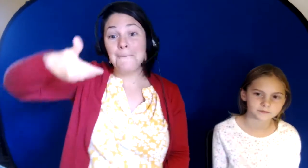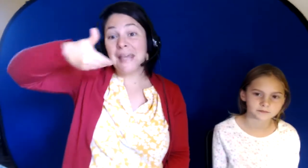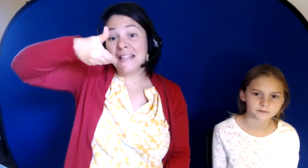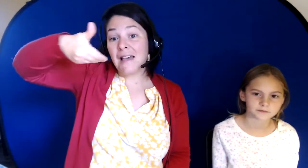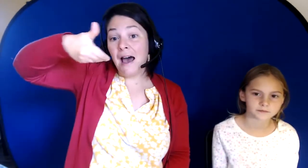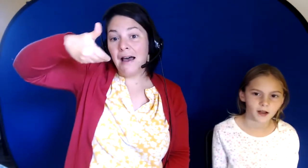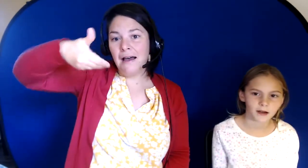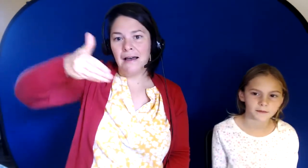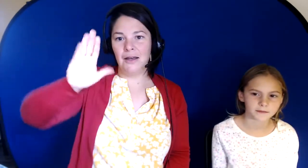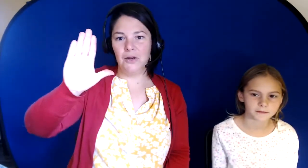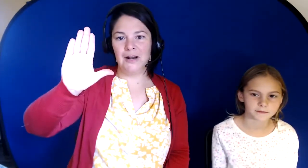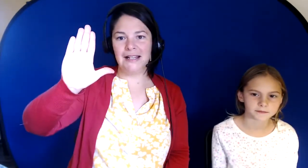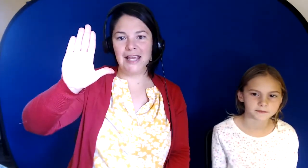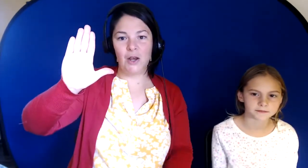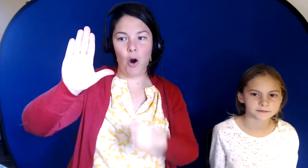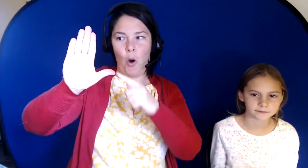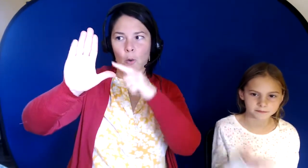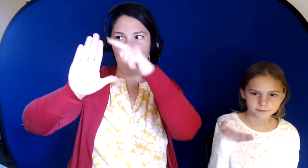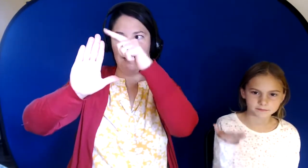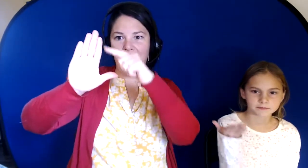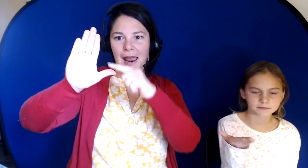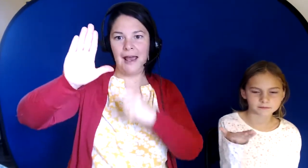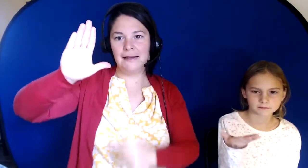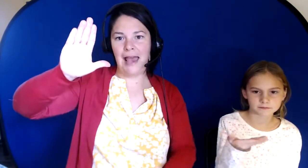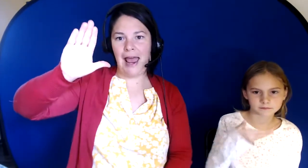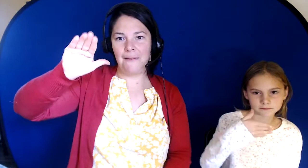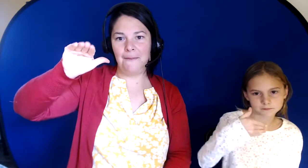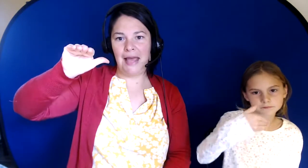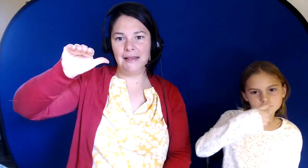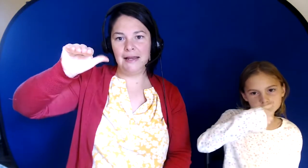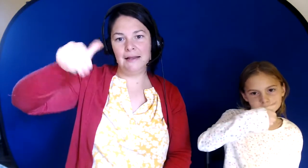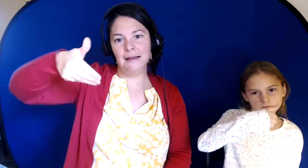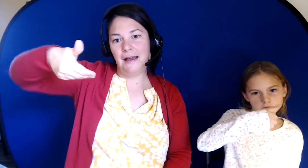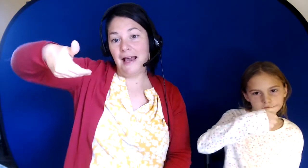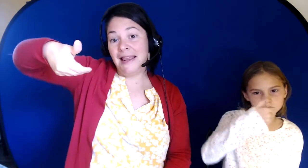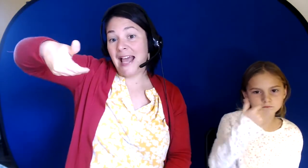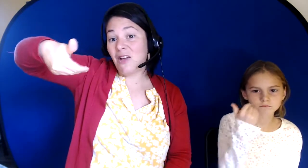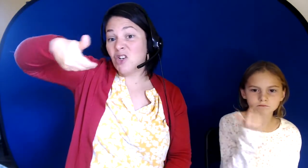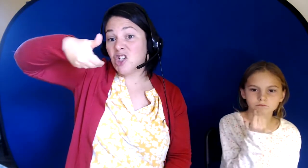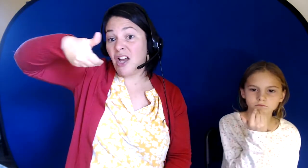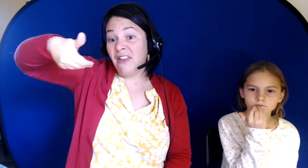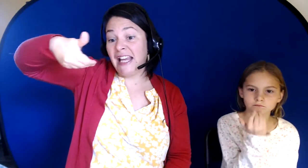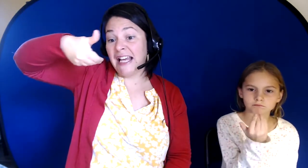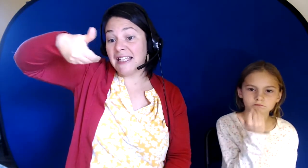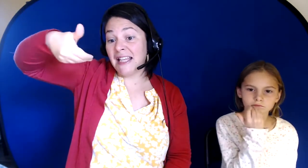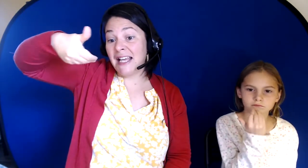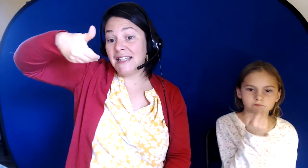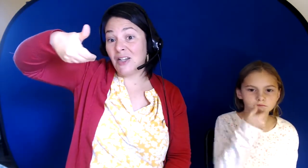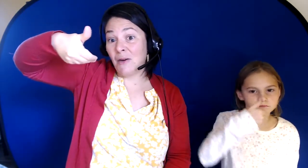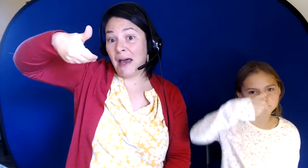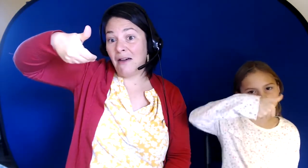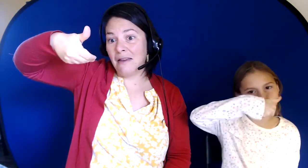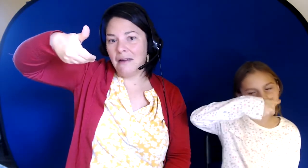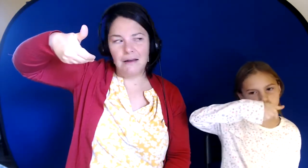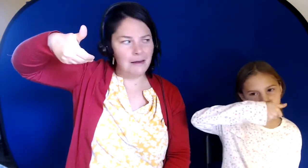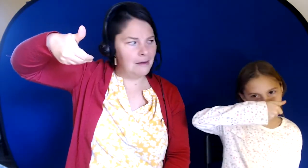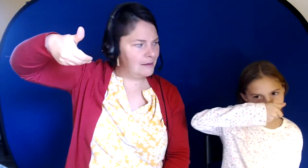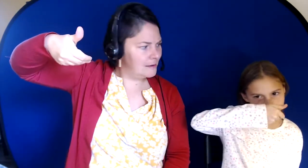pizza. You're going to take your open hand and bend it like you're shoveling a slice in your mouth.